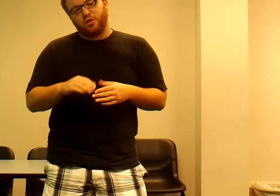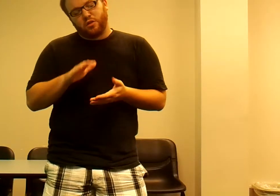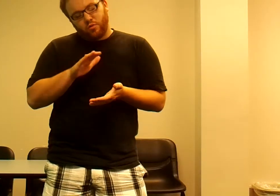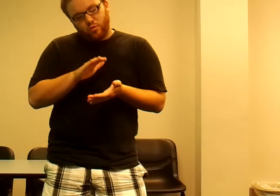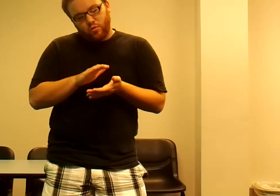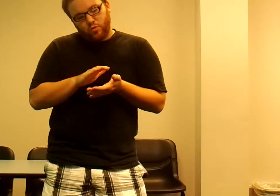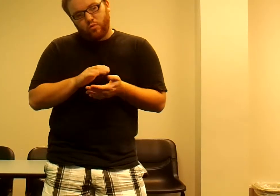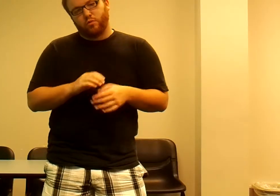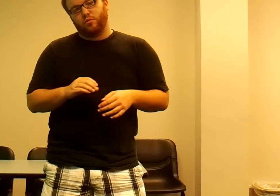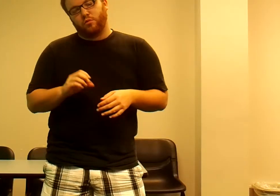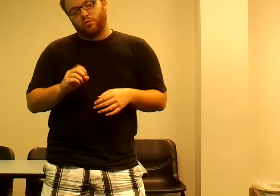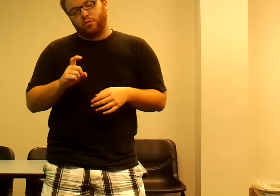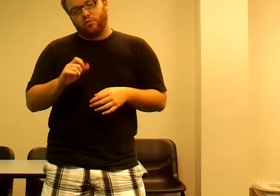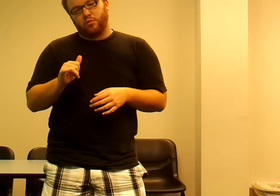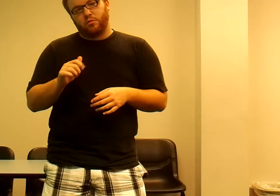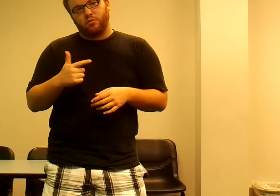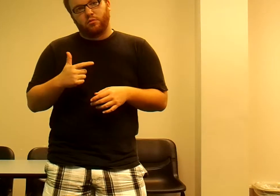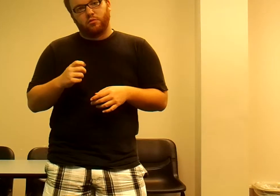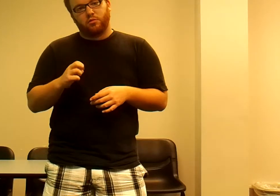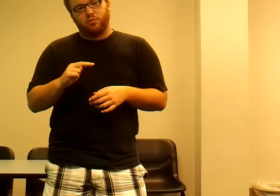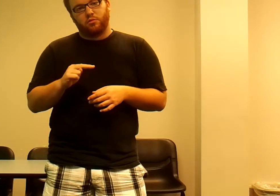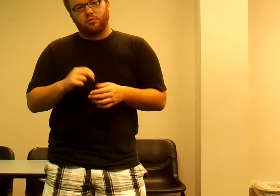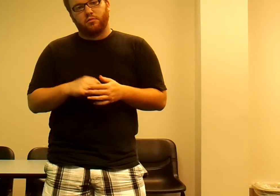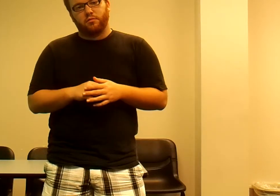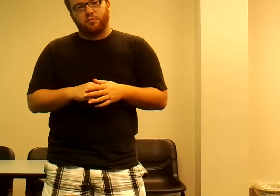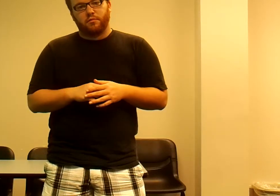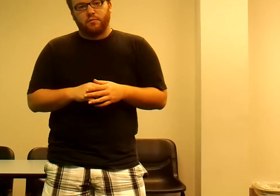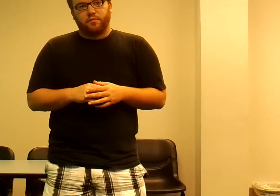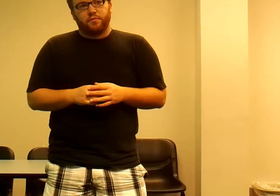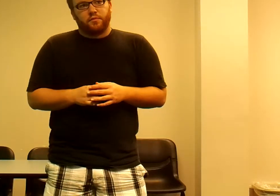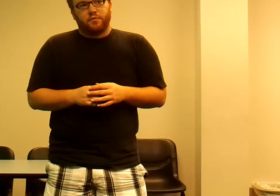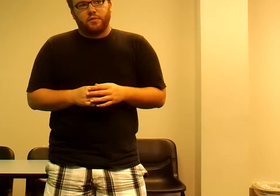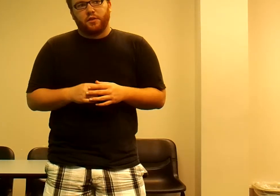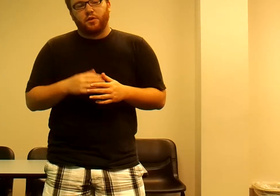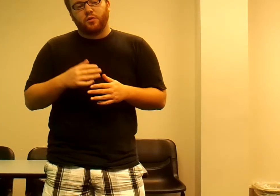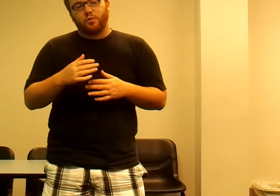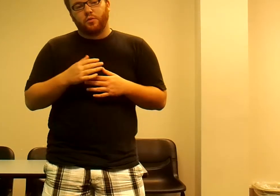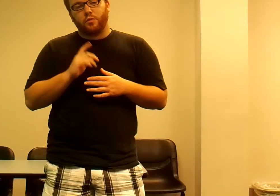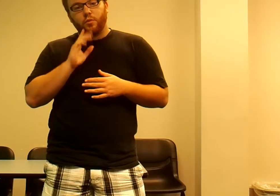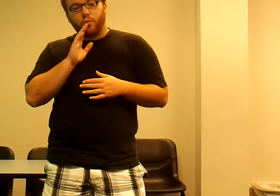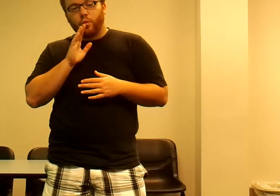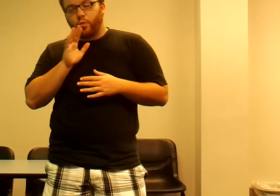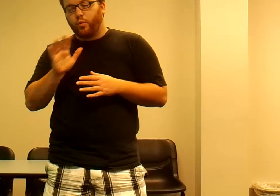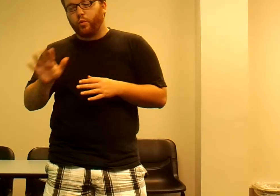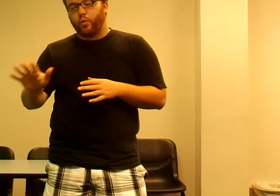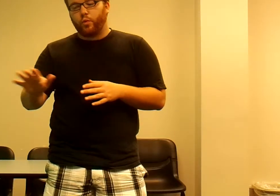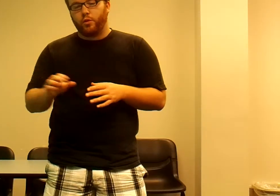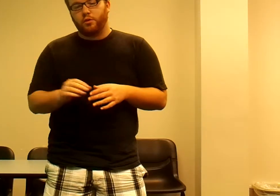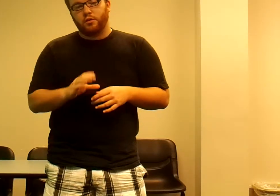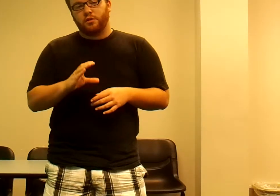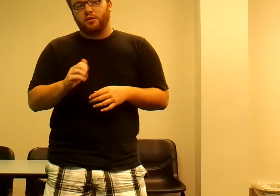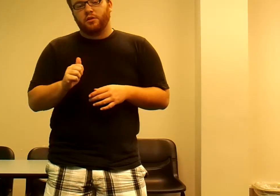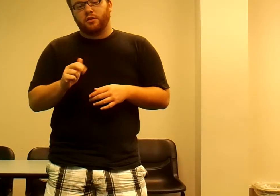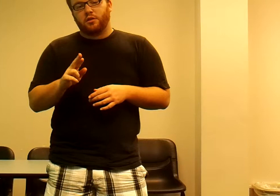oxygen into your body, also you're breathing out more because you're getting rid of more carbon dioxide. All